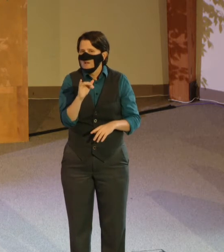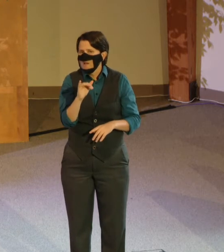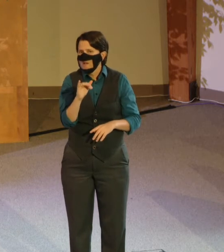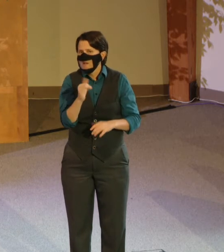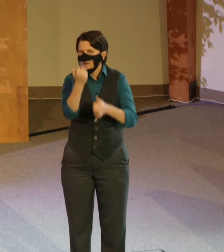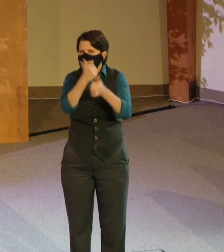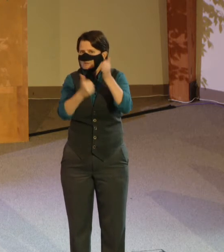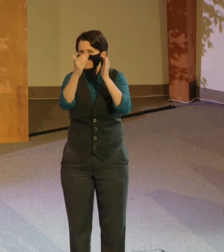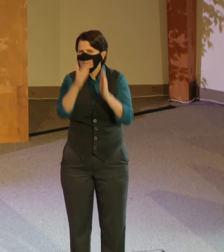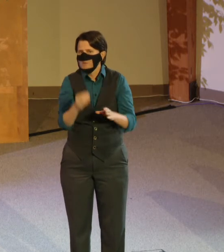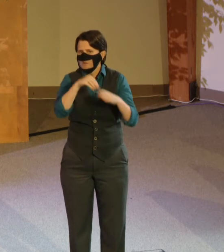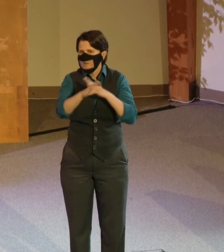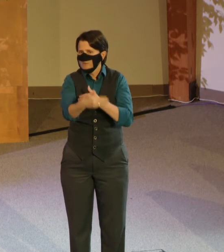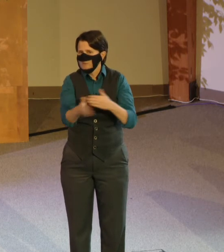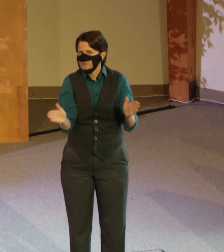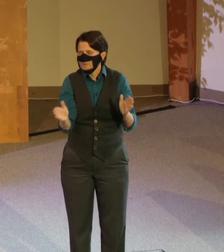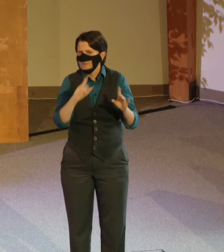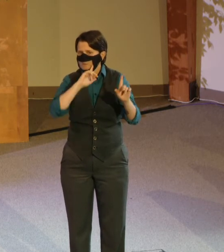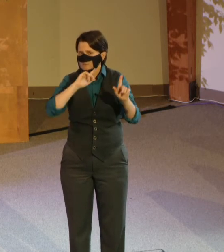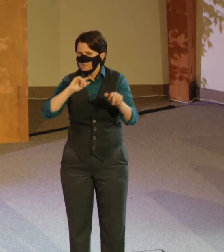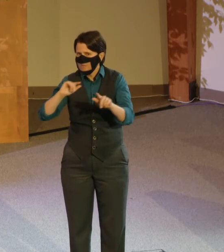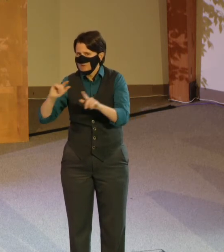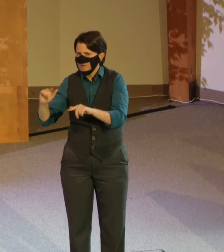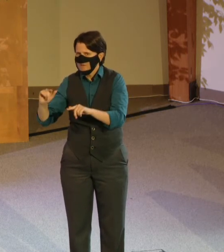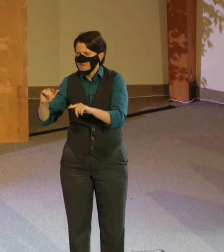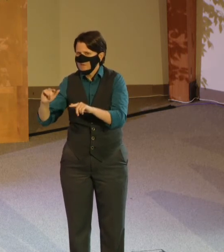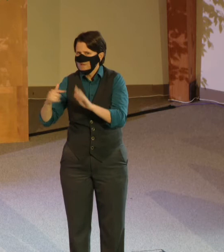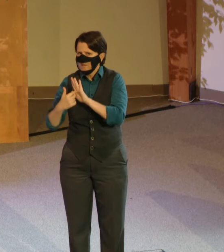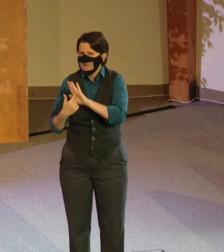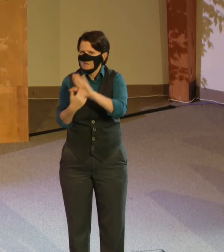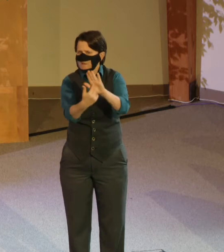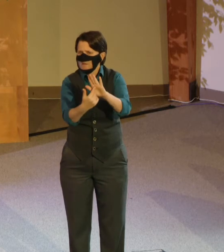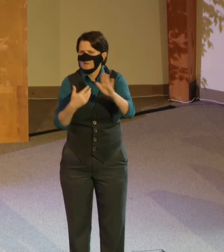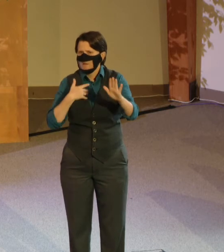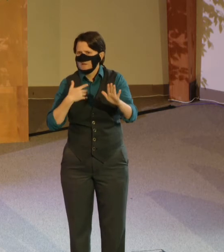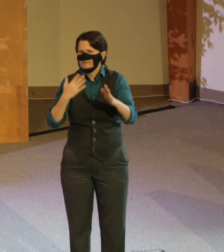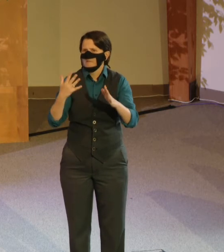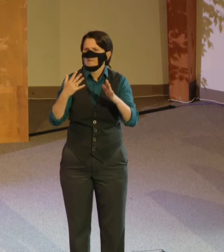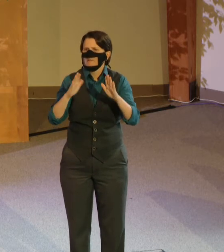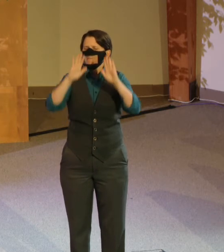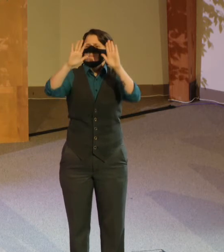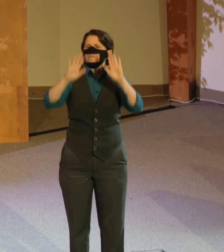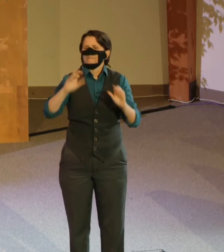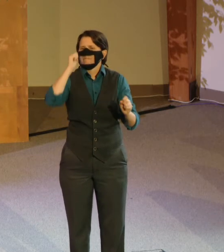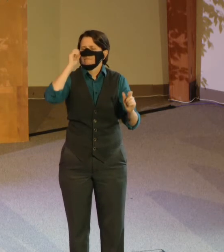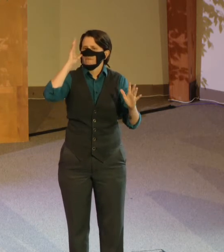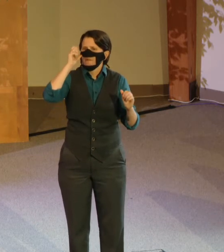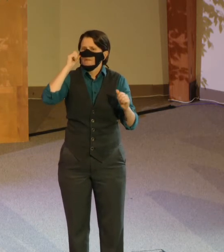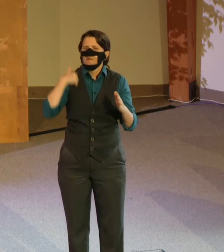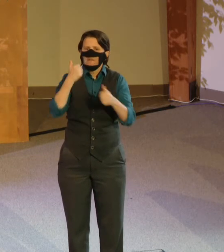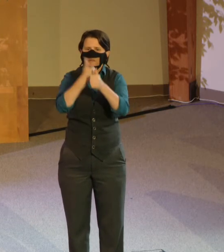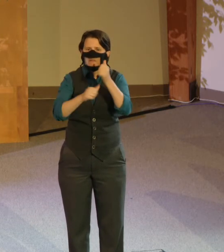room is far more extraordinary than they've ever been told. Every workshop is different, but